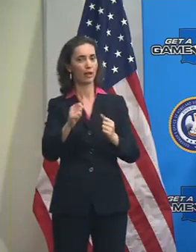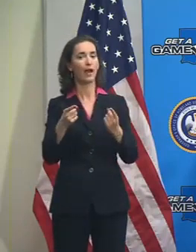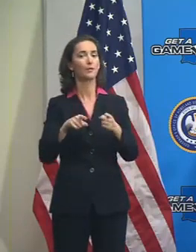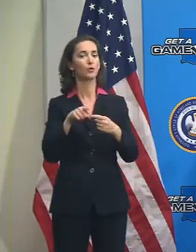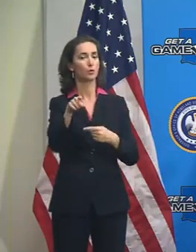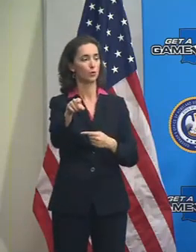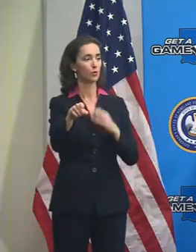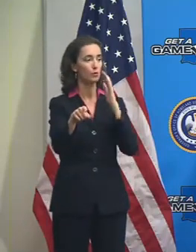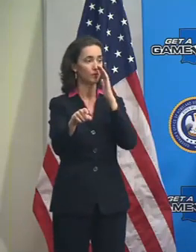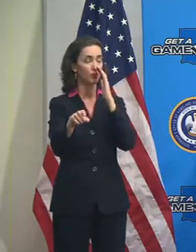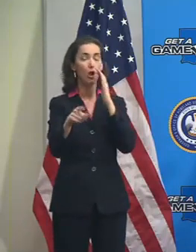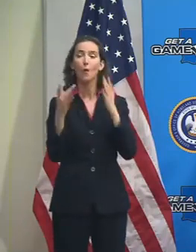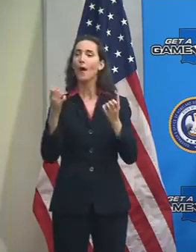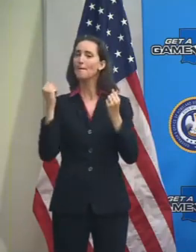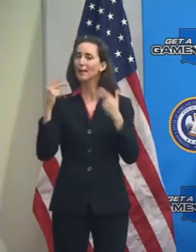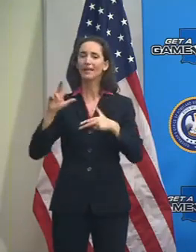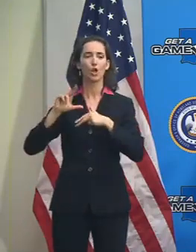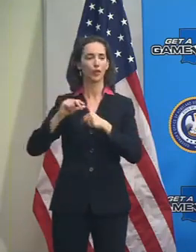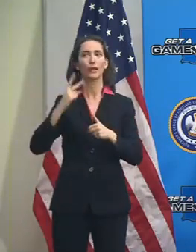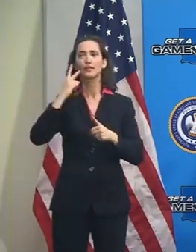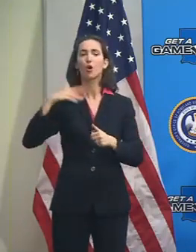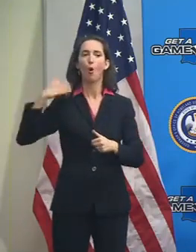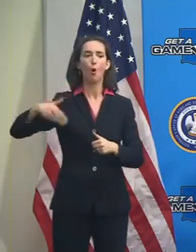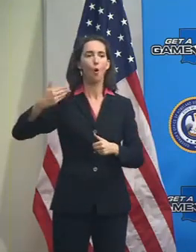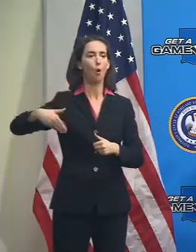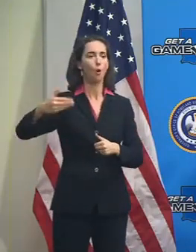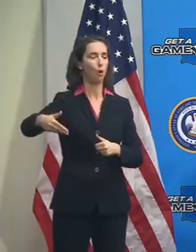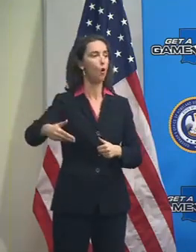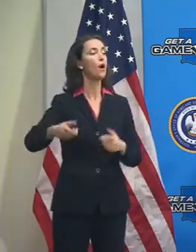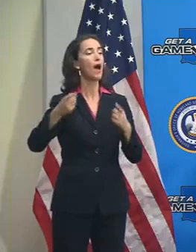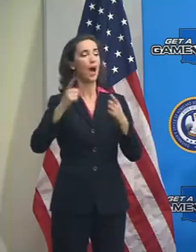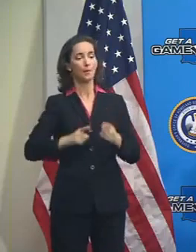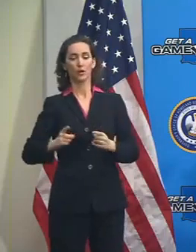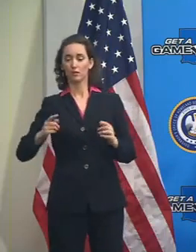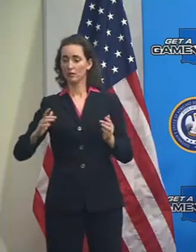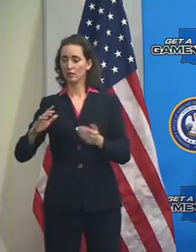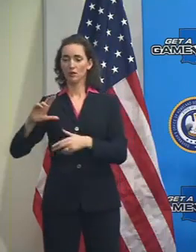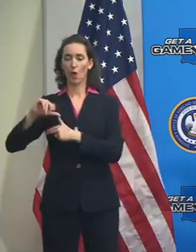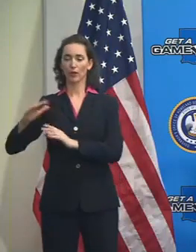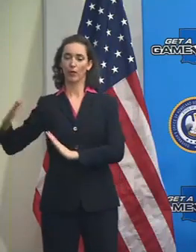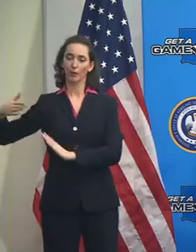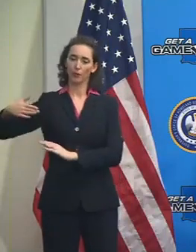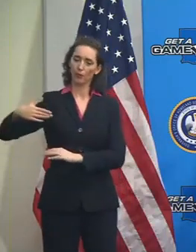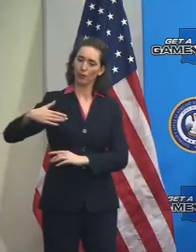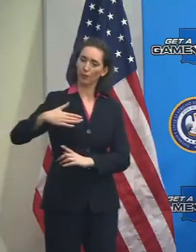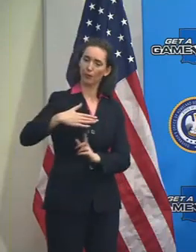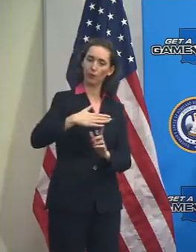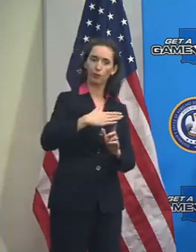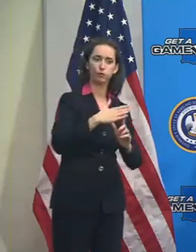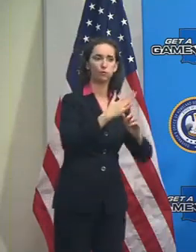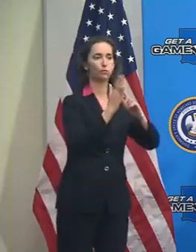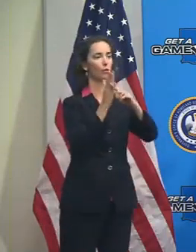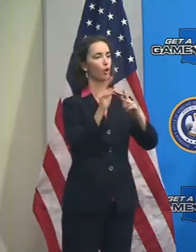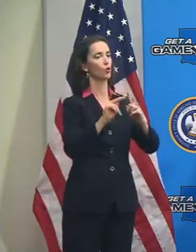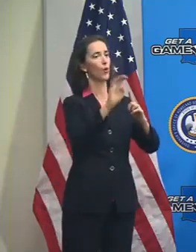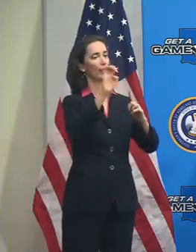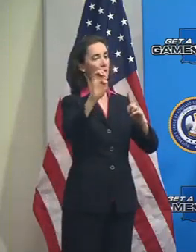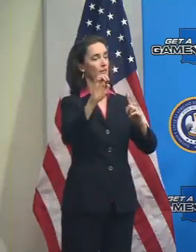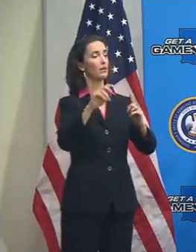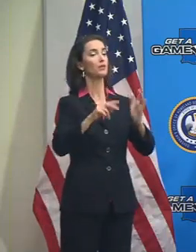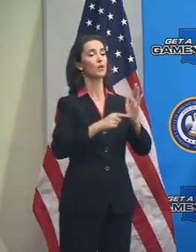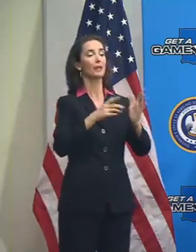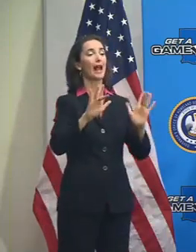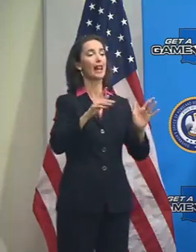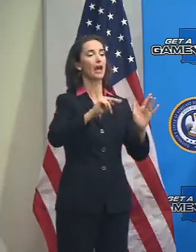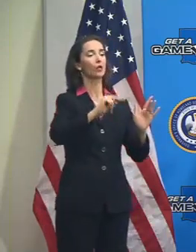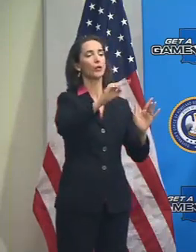with a lot of storms, especially this time of year, that once they start to turn to the northeast, they may drag a little bit more that direction than they